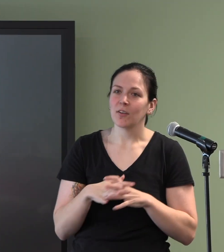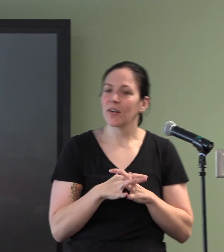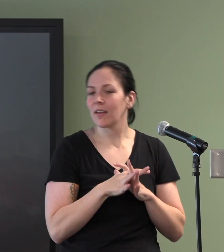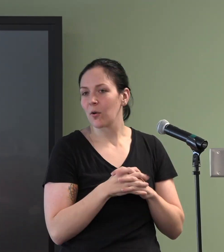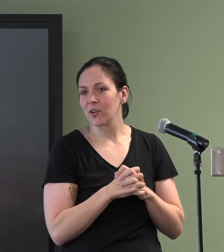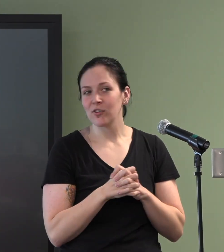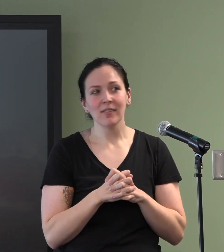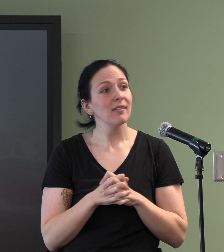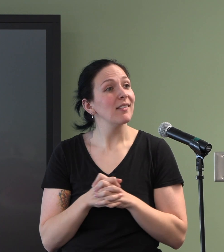Any other questions?